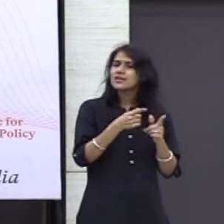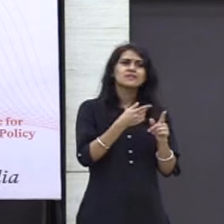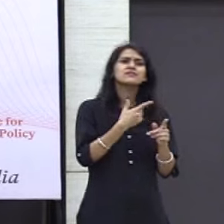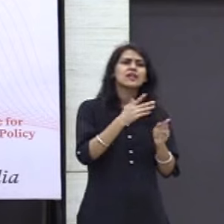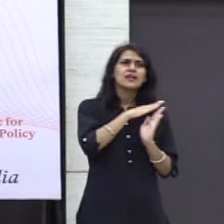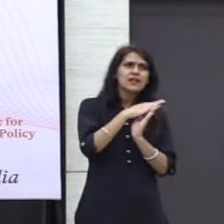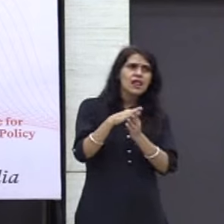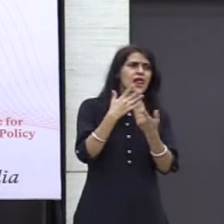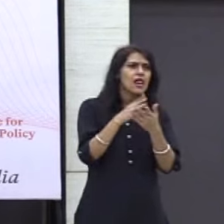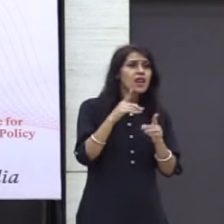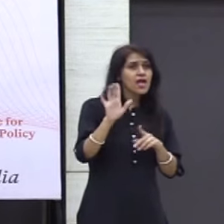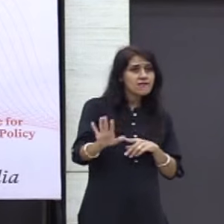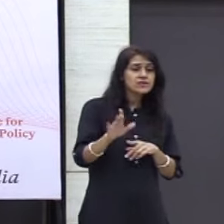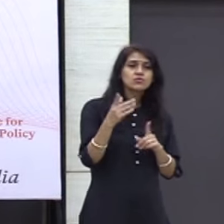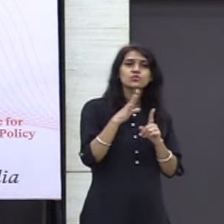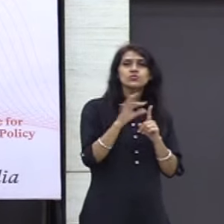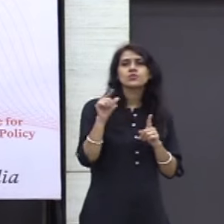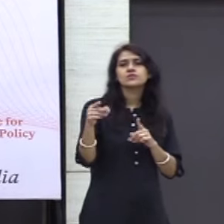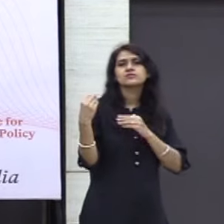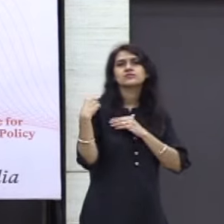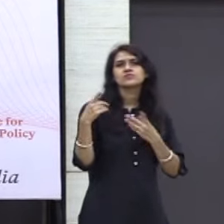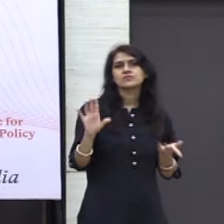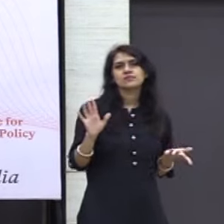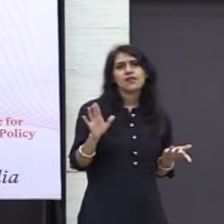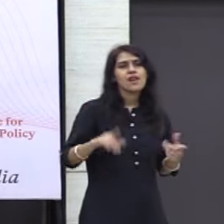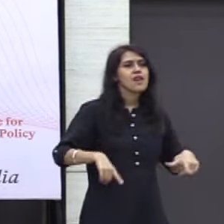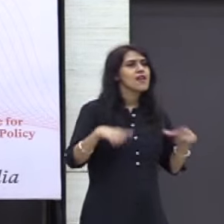punishment for a term which can go up to life.